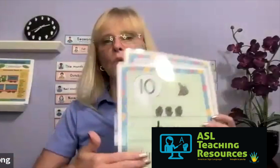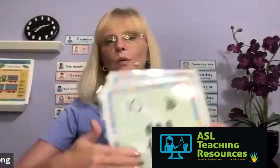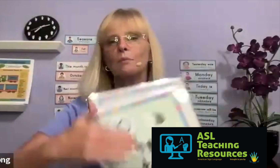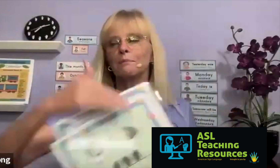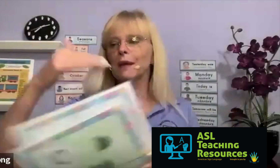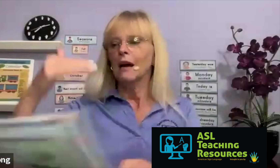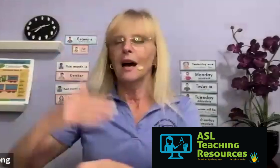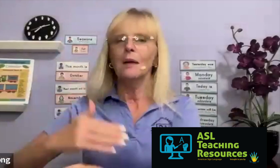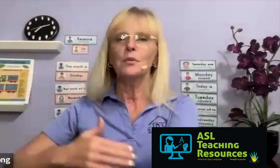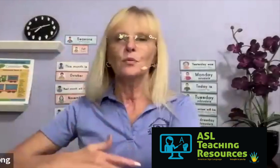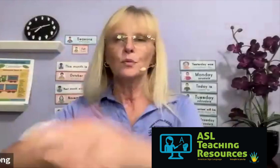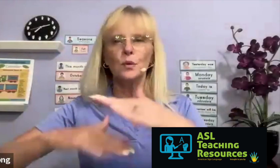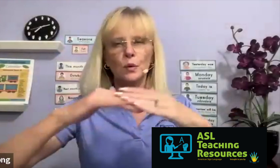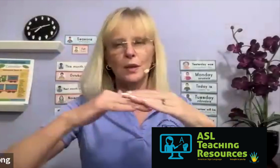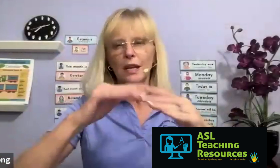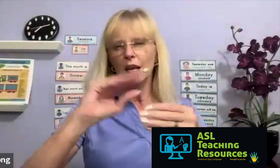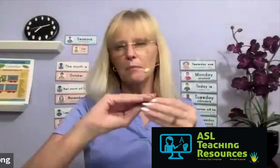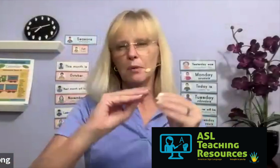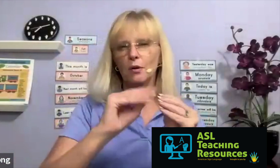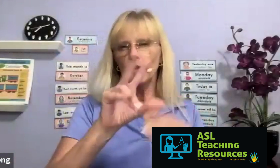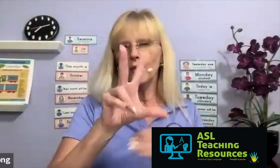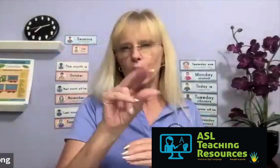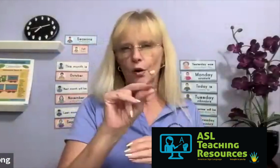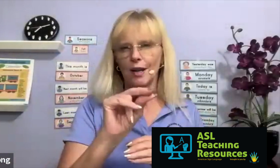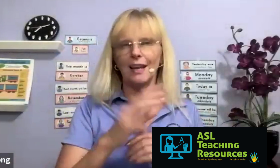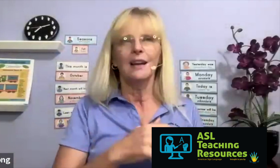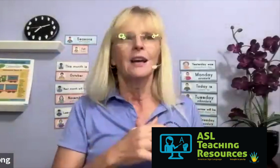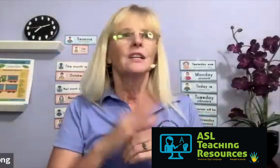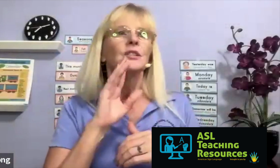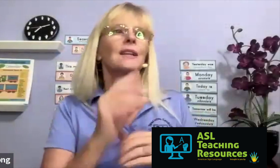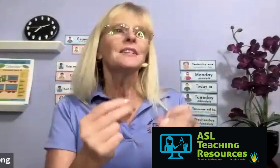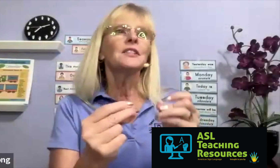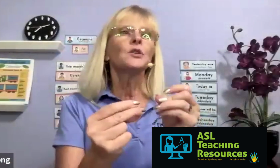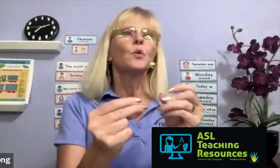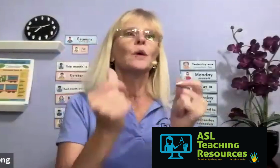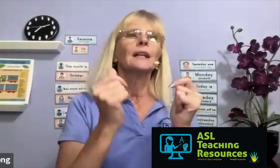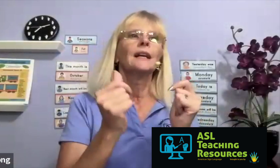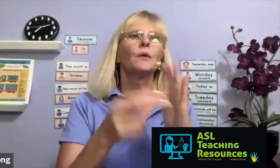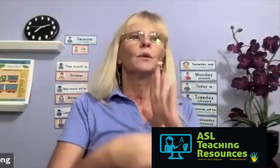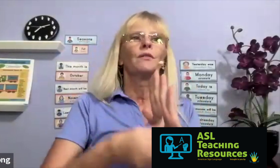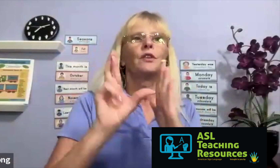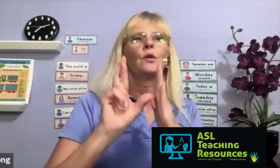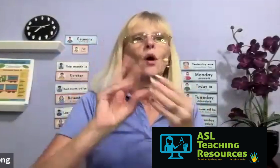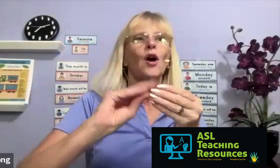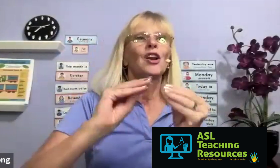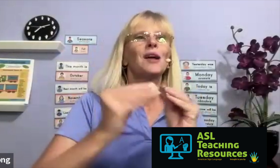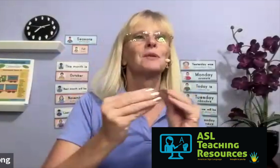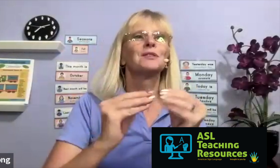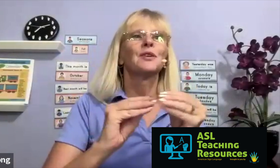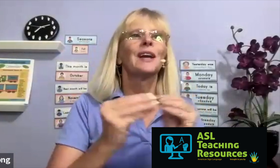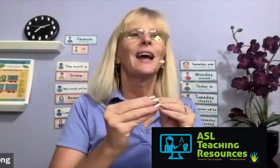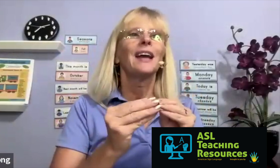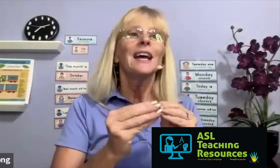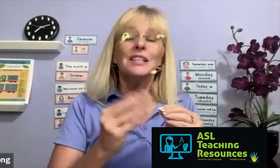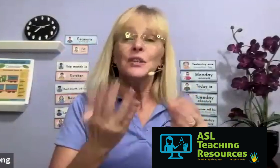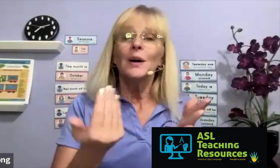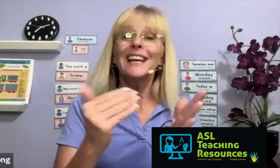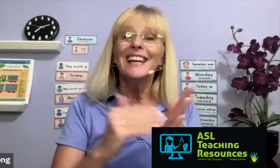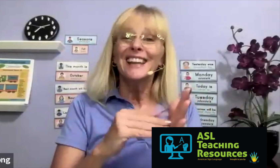through the number 30. So let's just quickly review our numbers, okay? So again, this